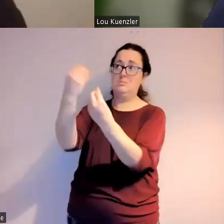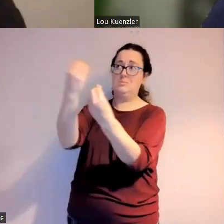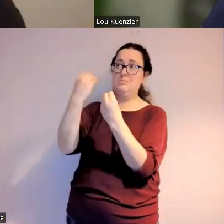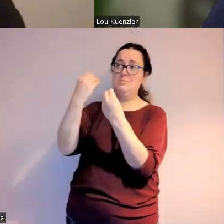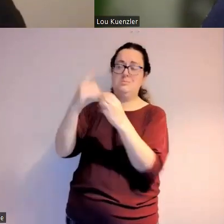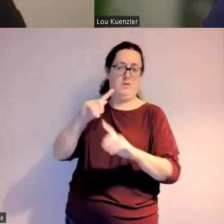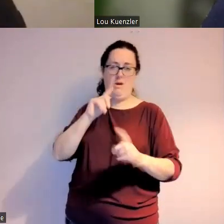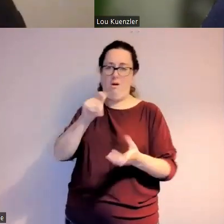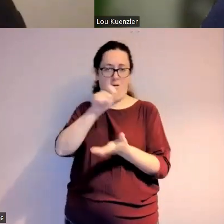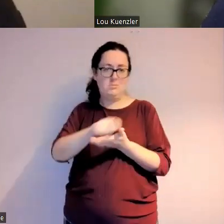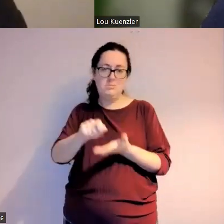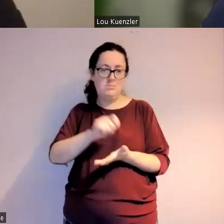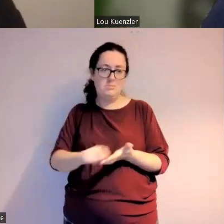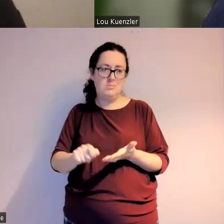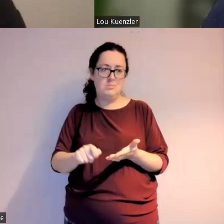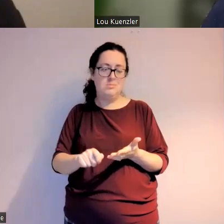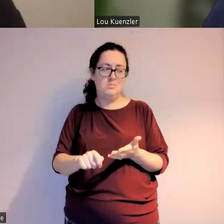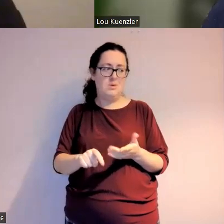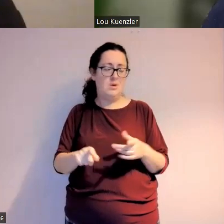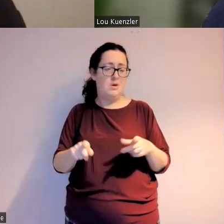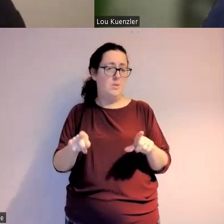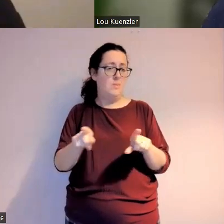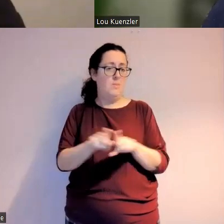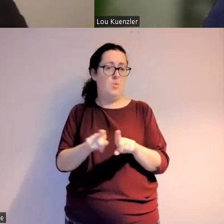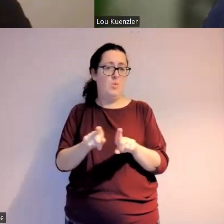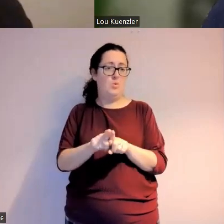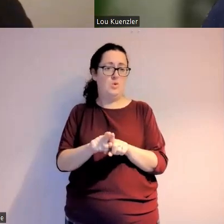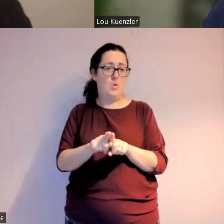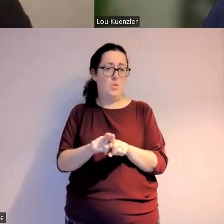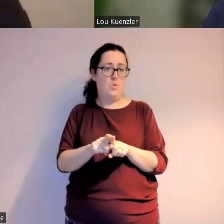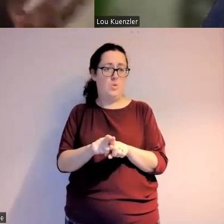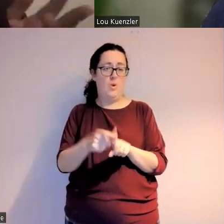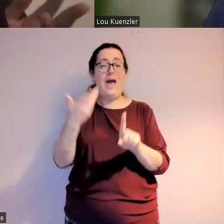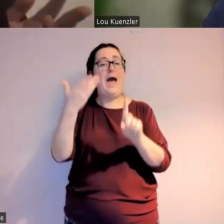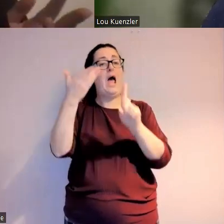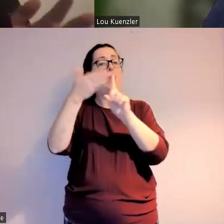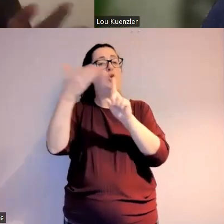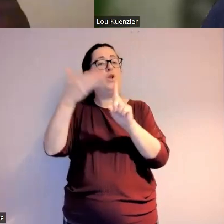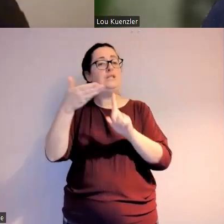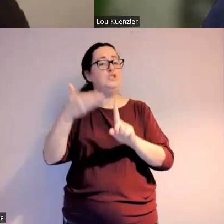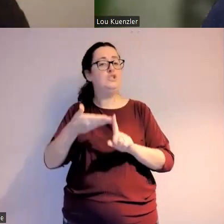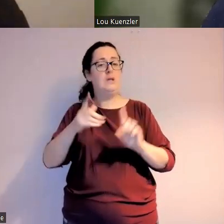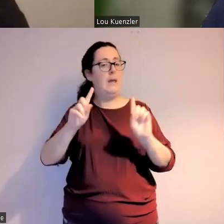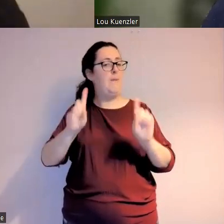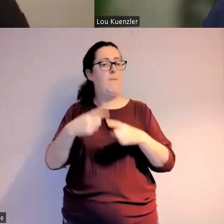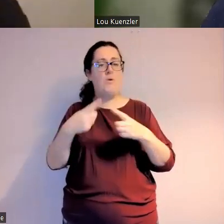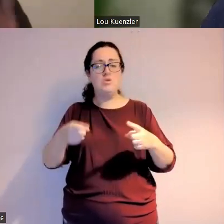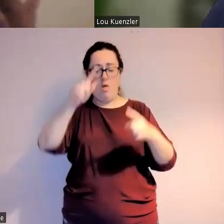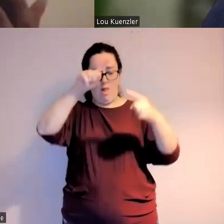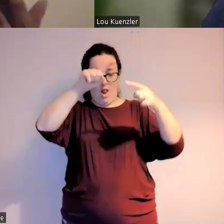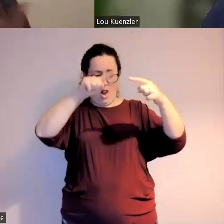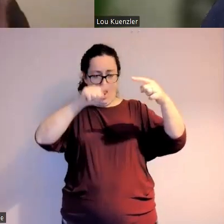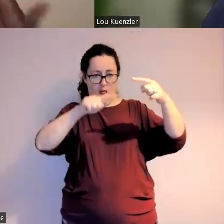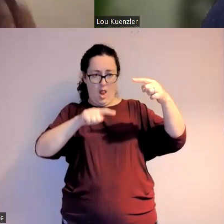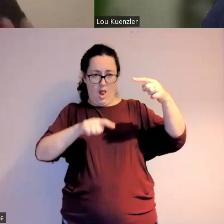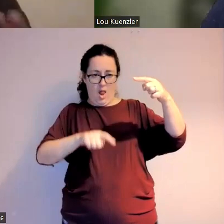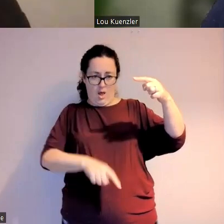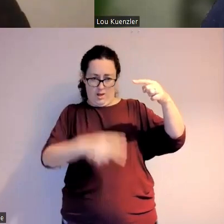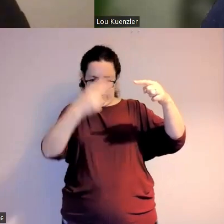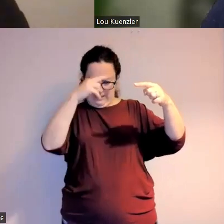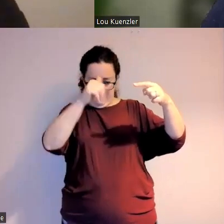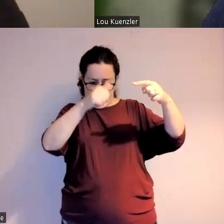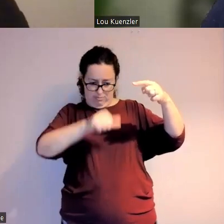But then the wonderful, wonderful people who I've put in the acknowledgements, and I just couldn't put everyone's name in, because honestly, the